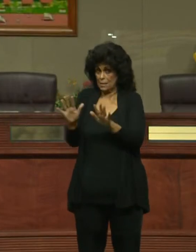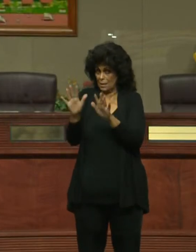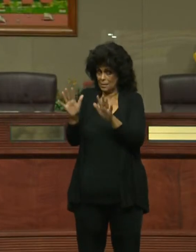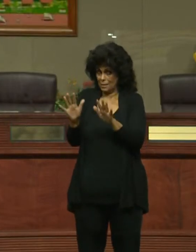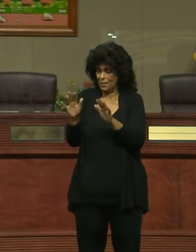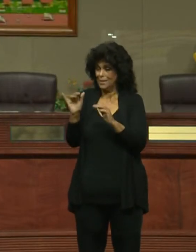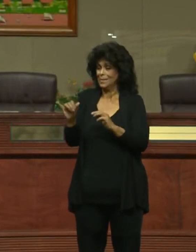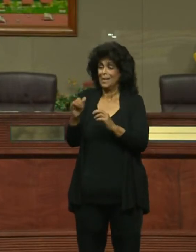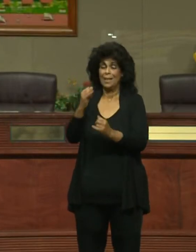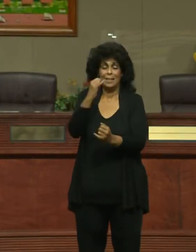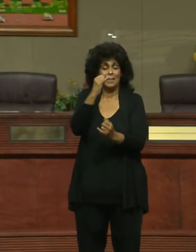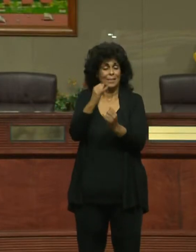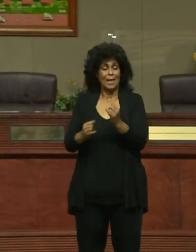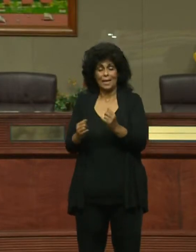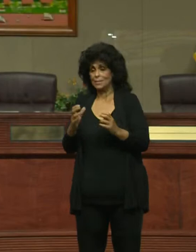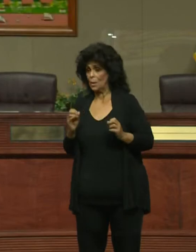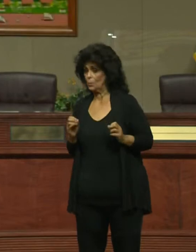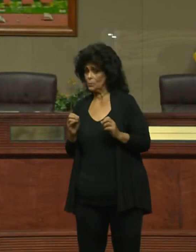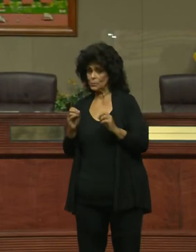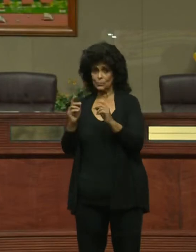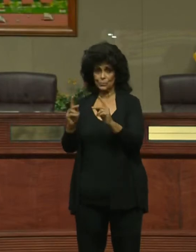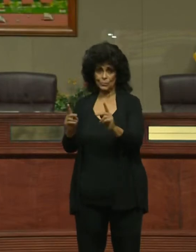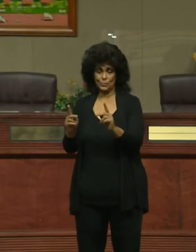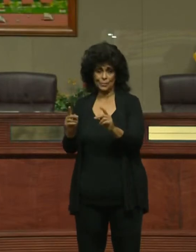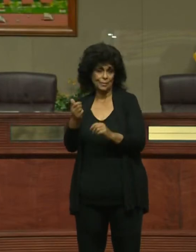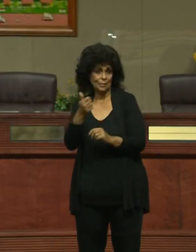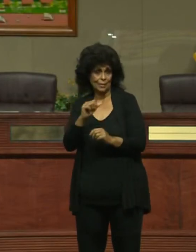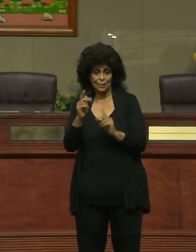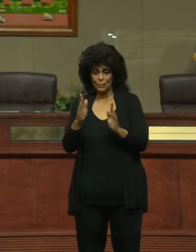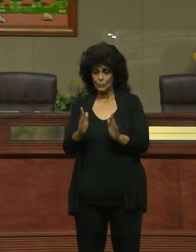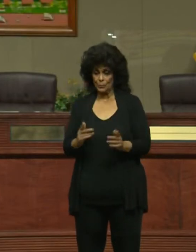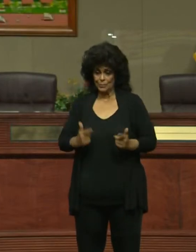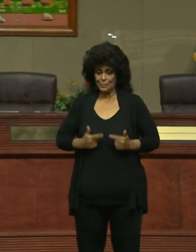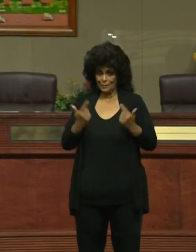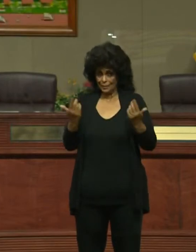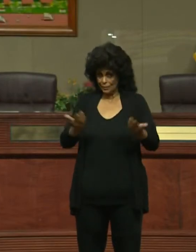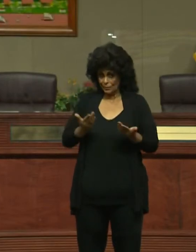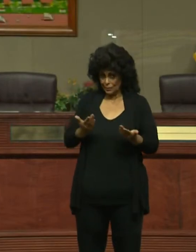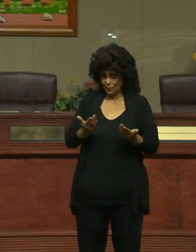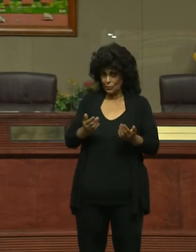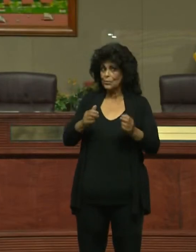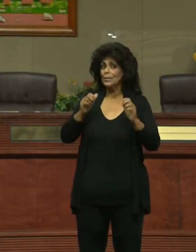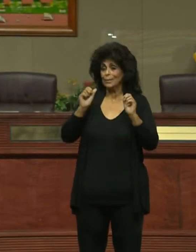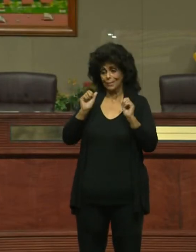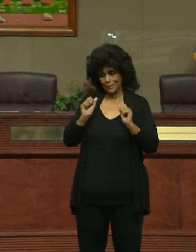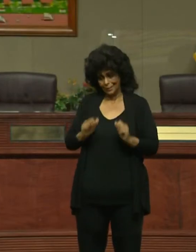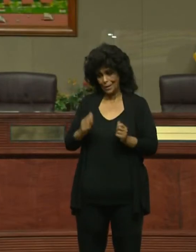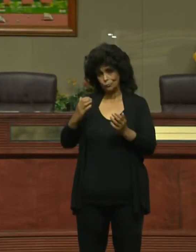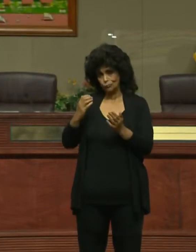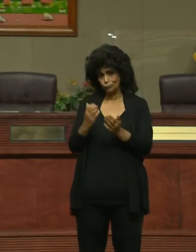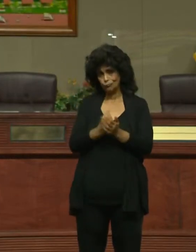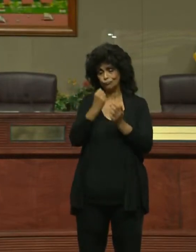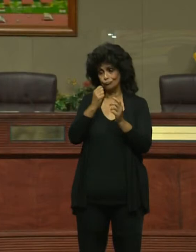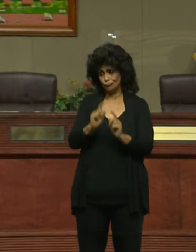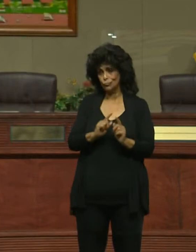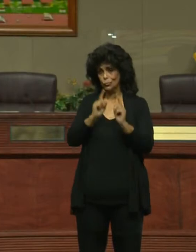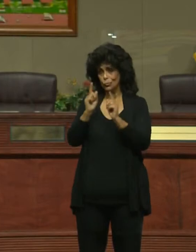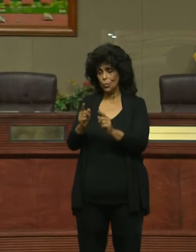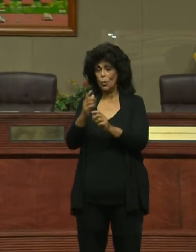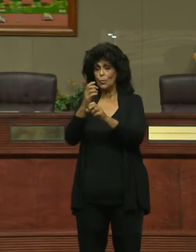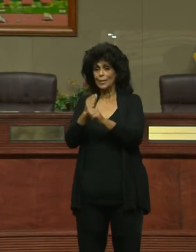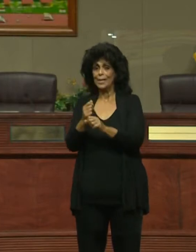last opportunity that any of our residents in the area will have the opportunity to get a